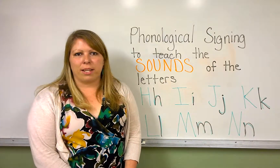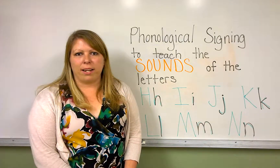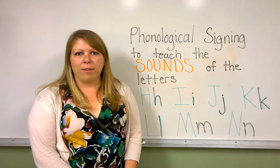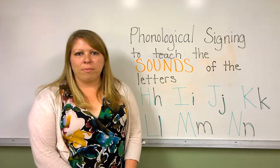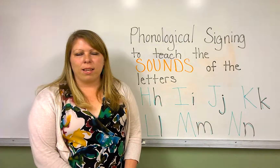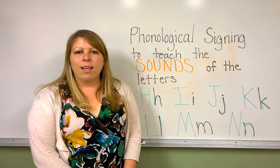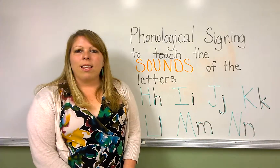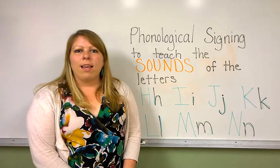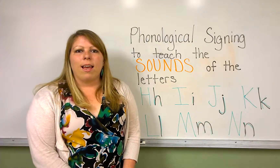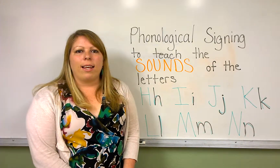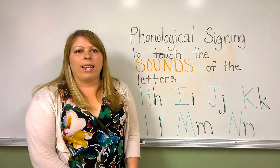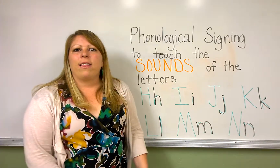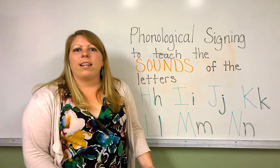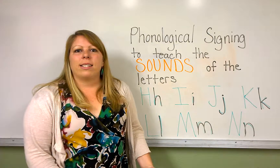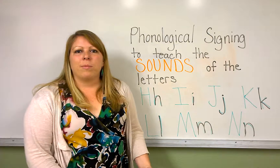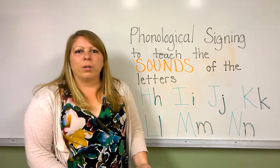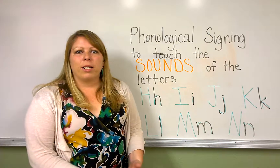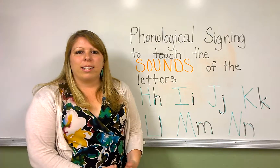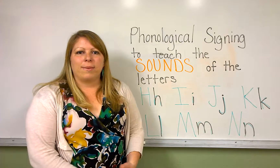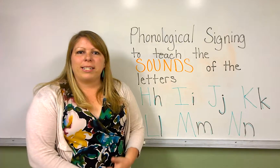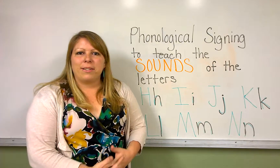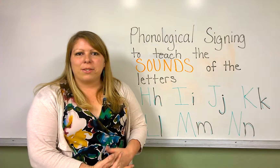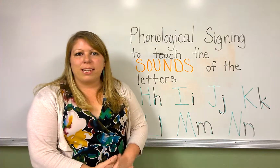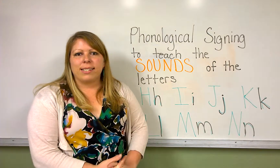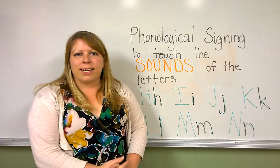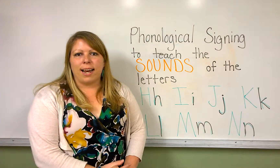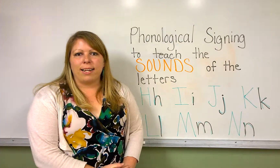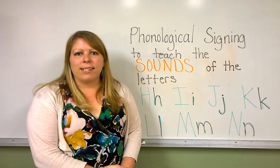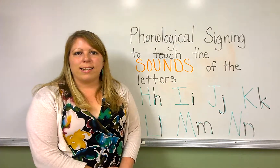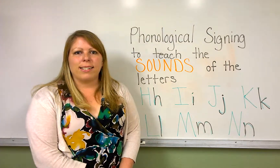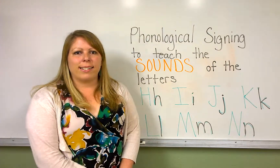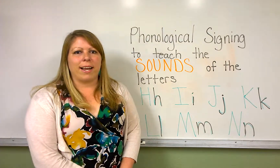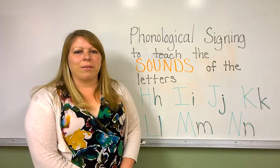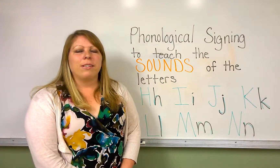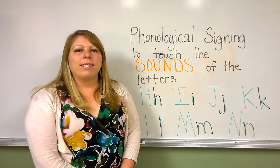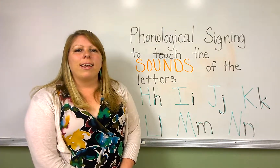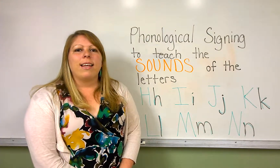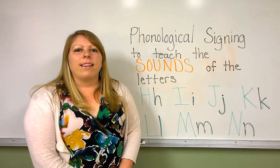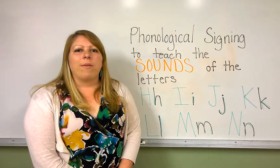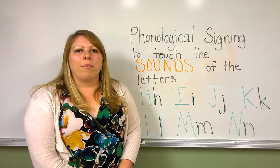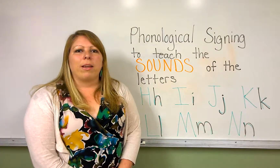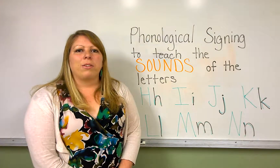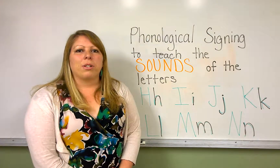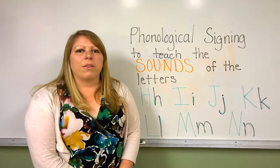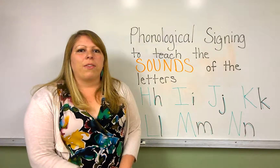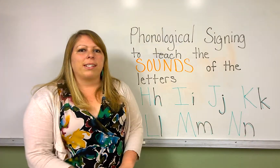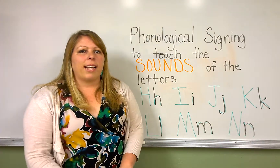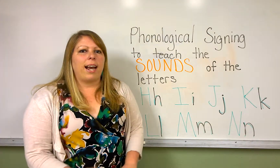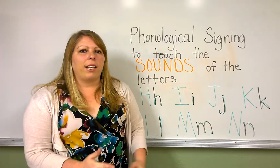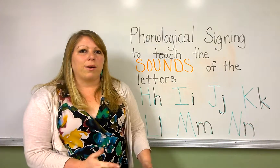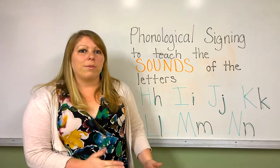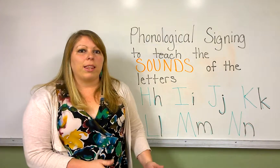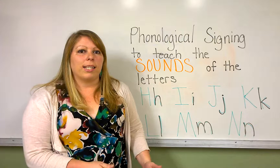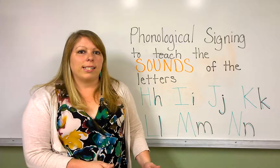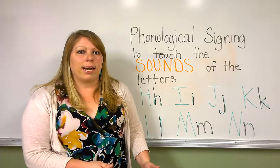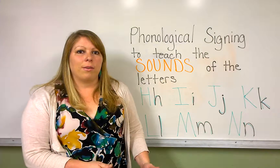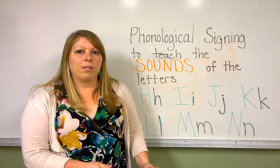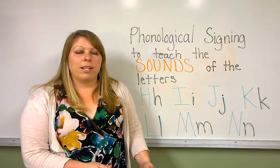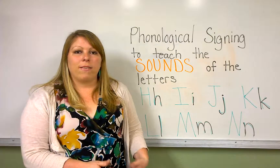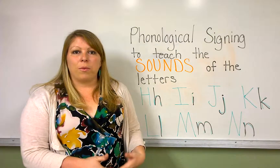letter. Again, it's important as we teach these signs and sounds that we make sure that the sign goes with the sound. If you want